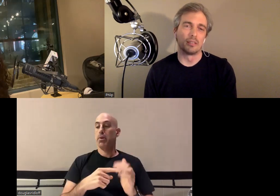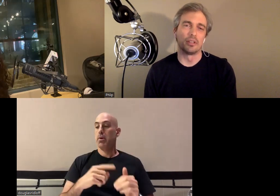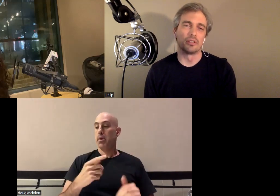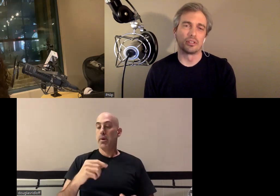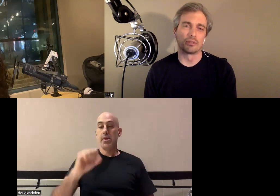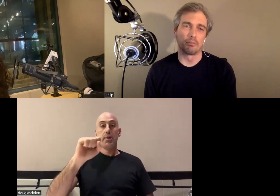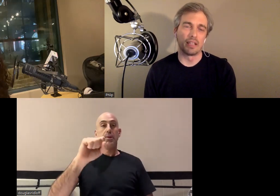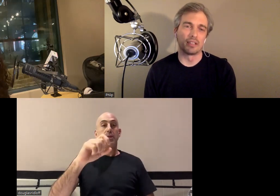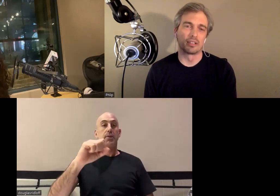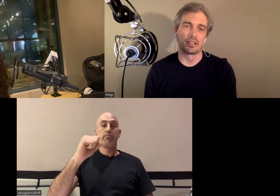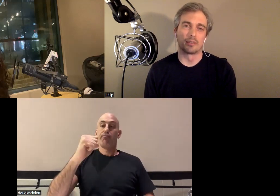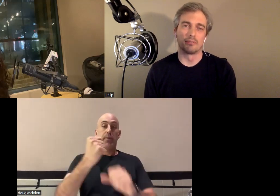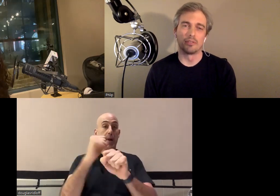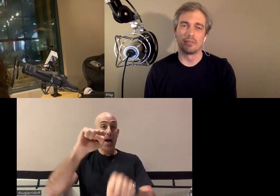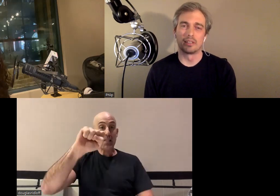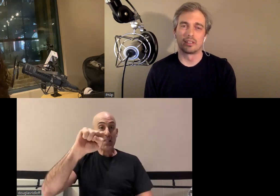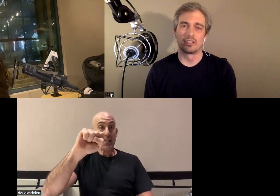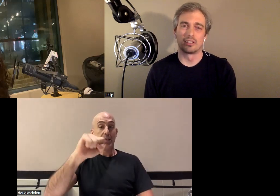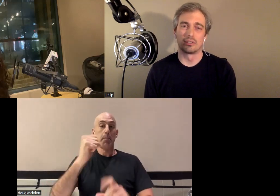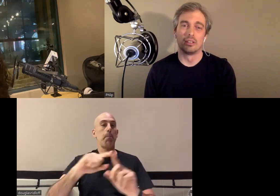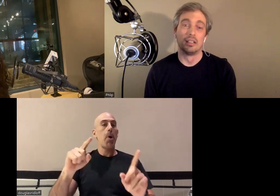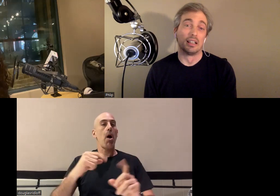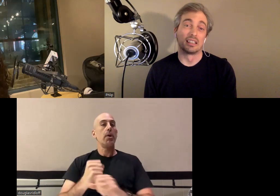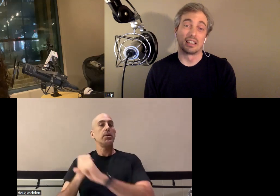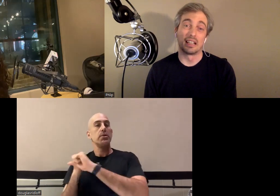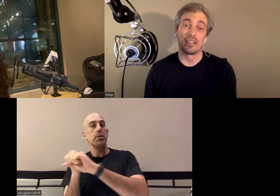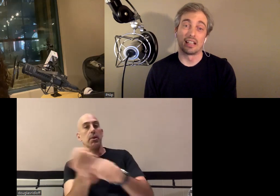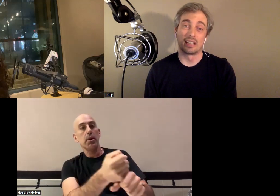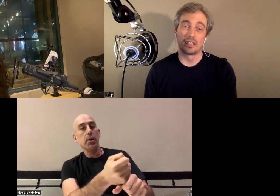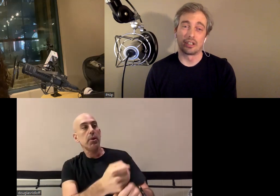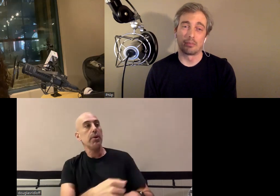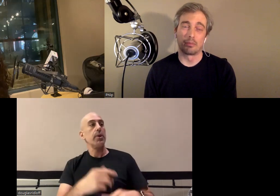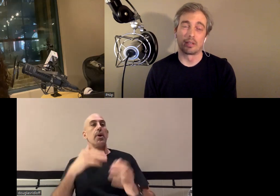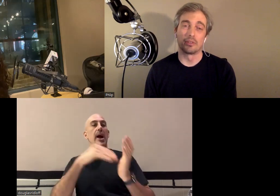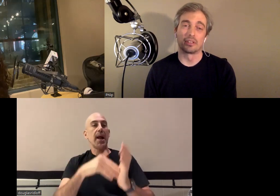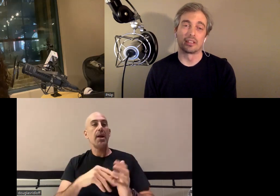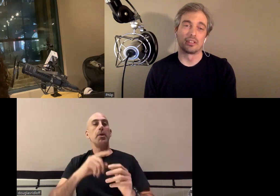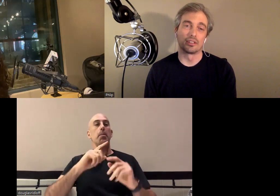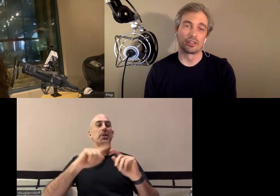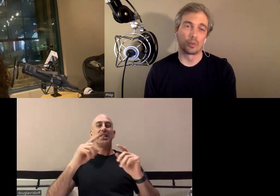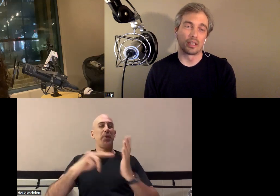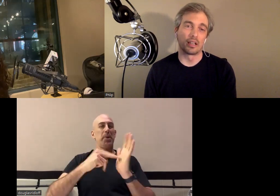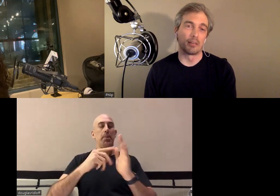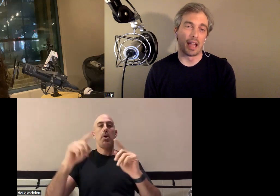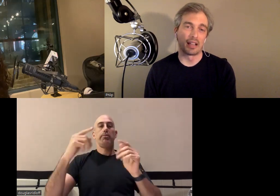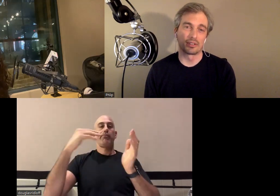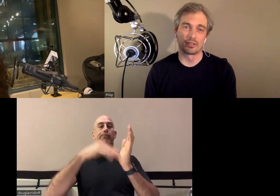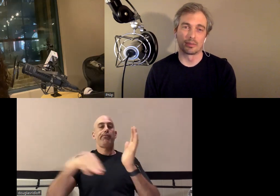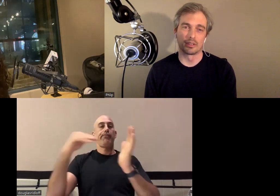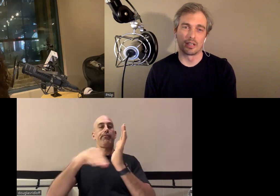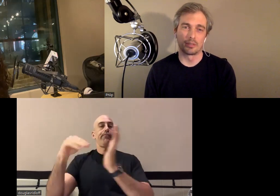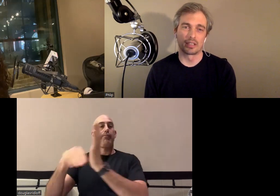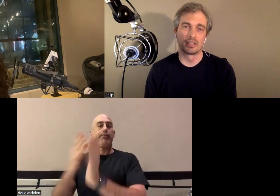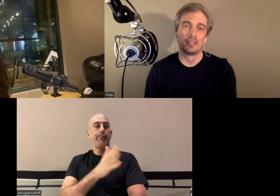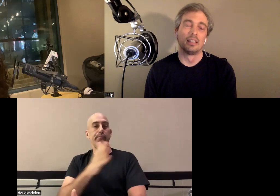as well could be used. You could repeat certain types of movements. So let's say I have the S hand shape, but I'm using it to swing